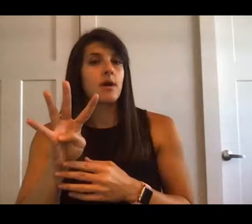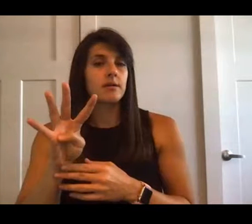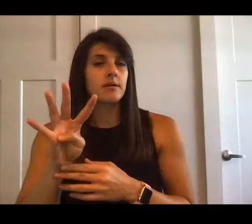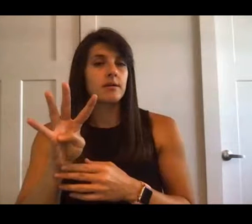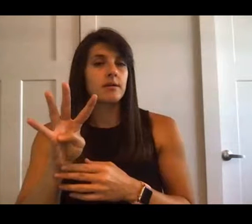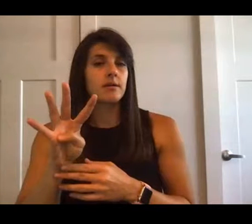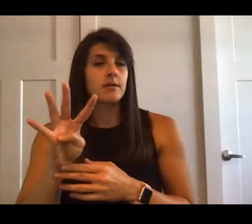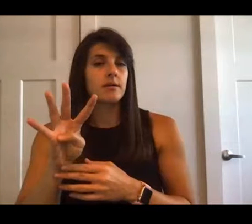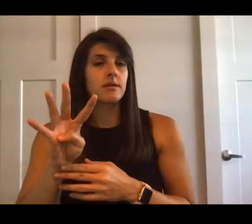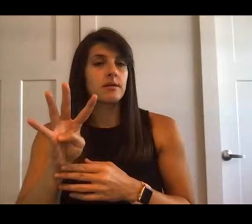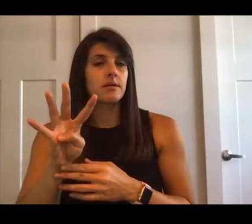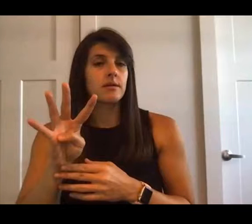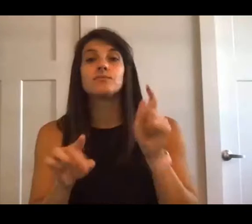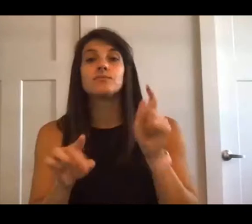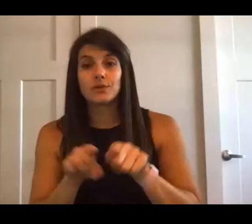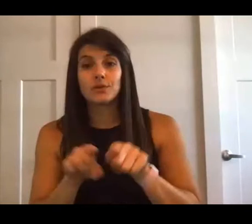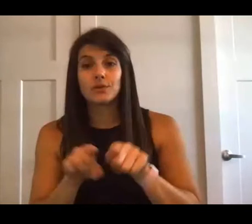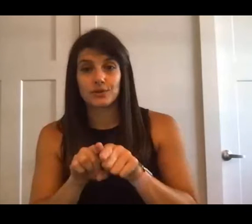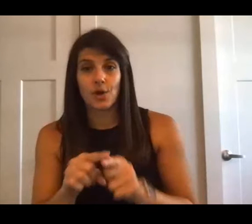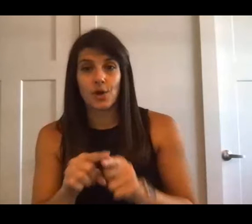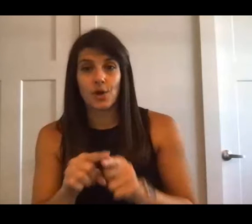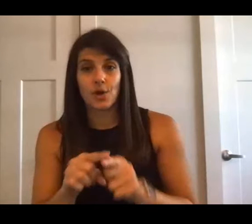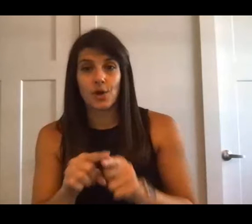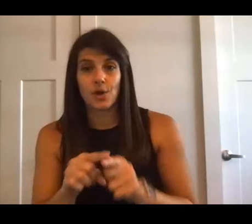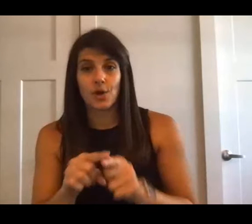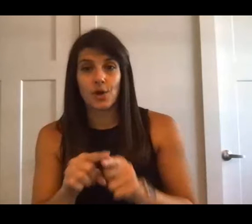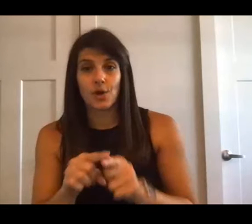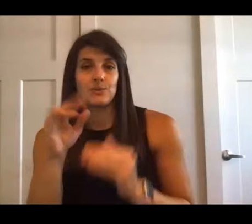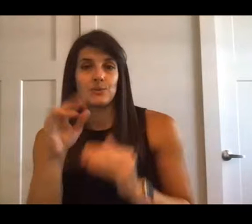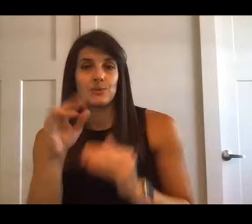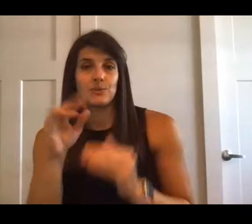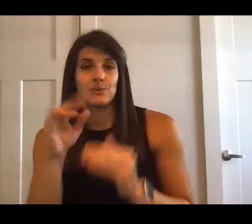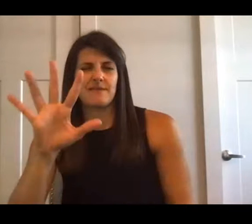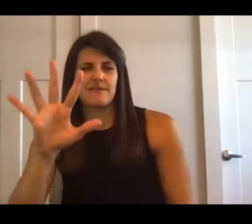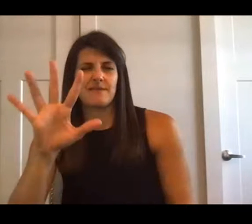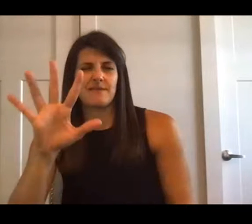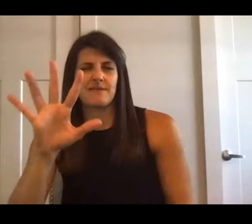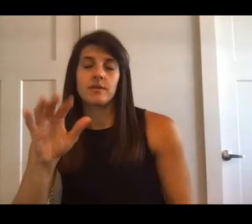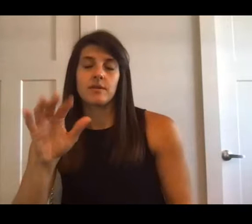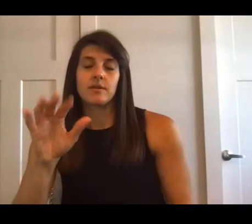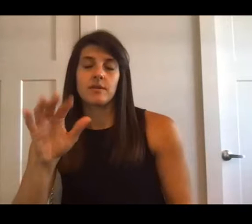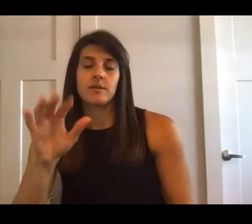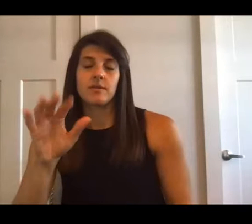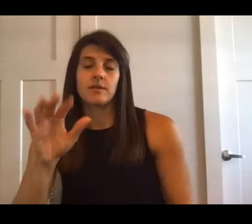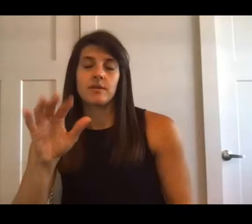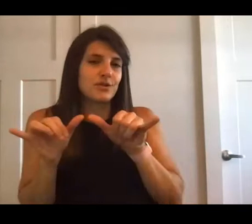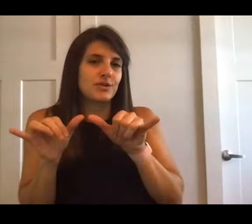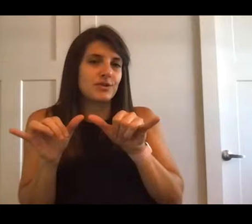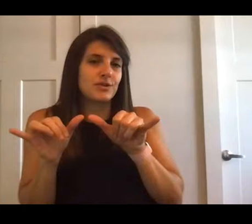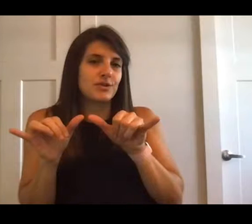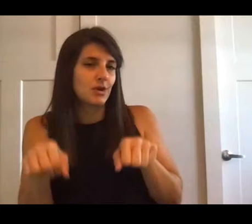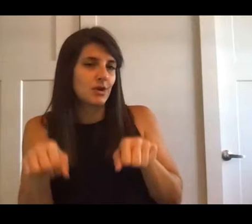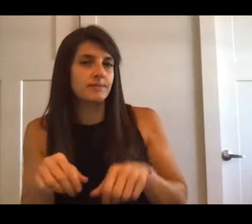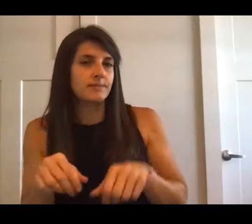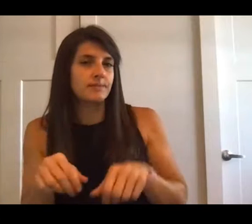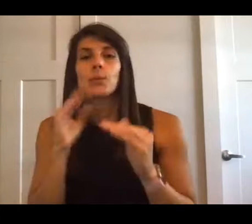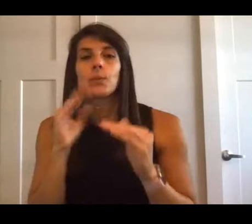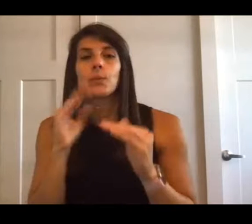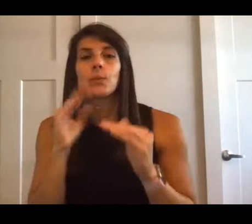is also going to be 75 degrees. I could use a protractor to measure that. I get 75 degrees.